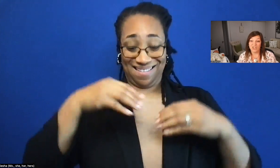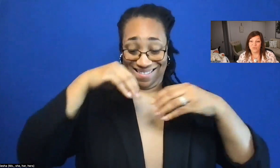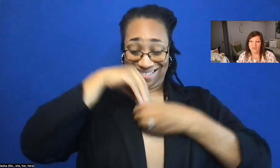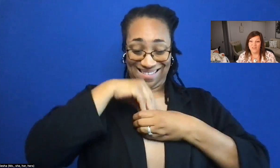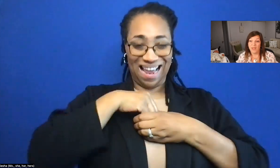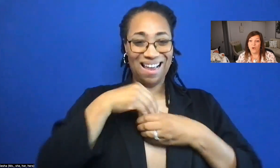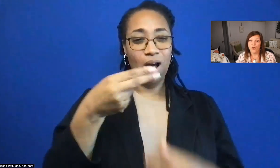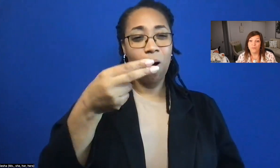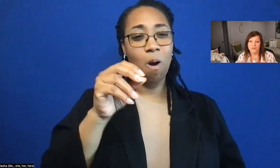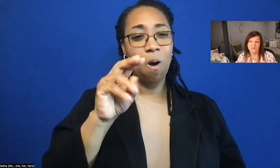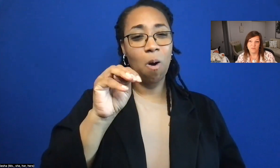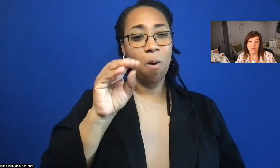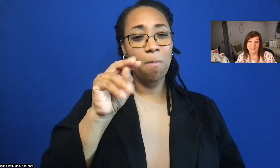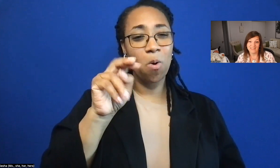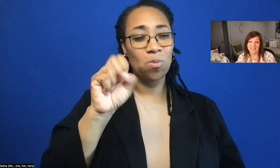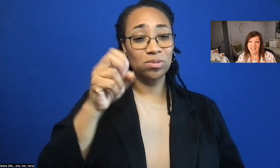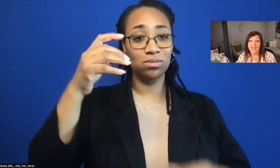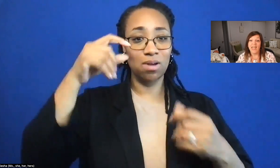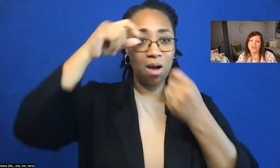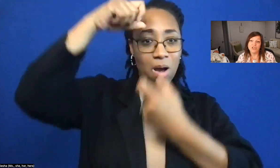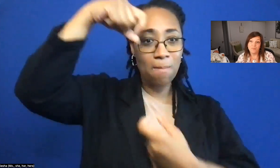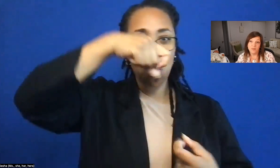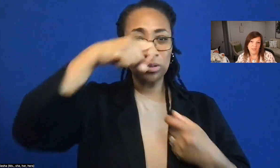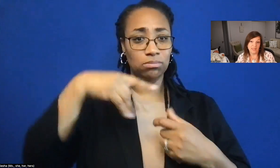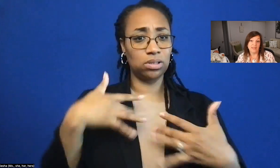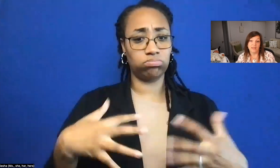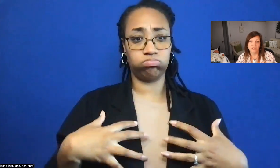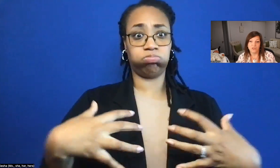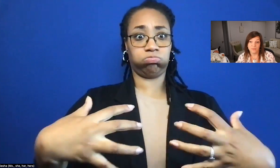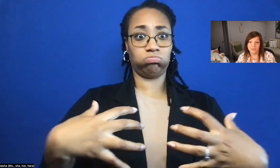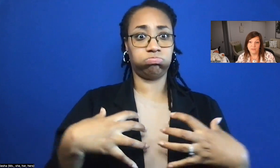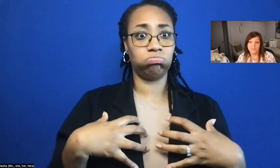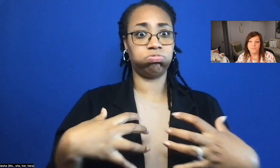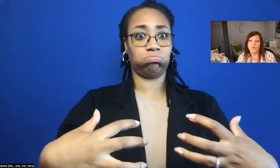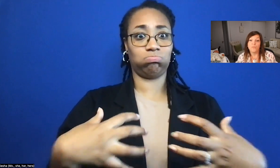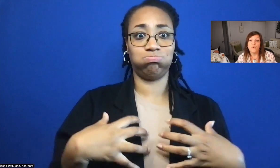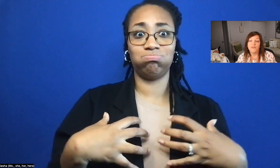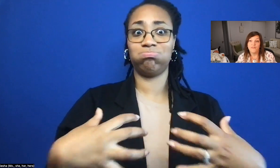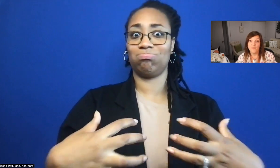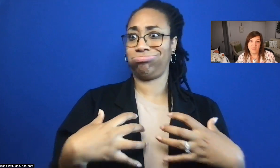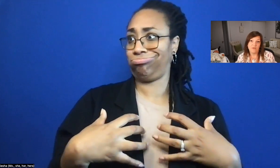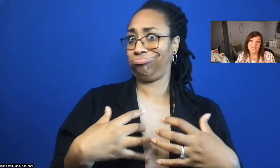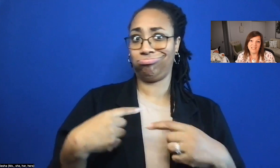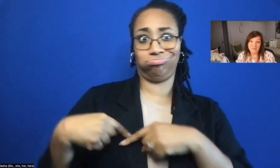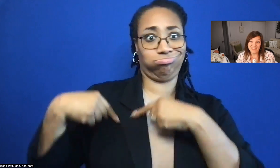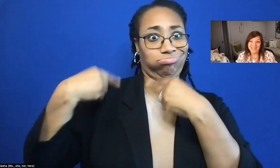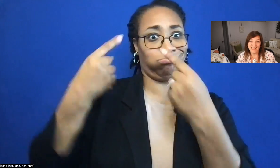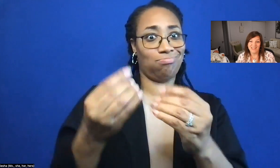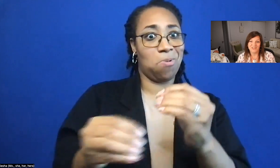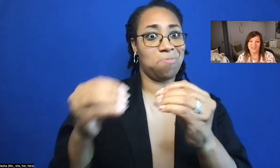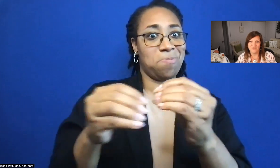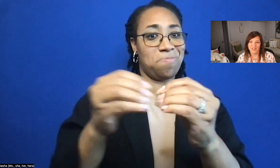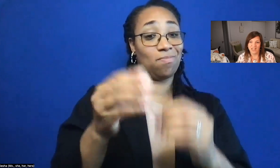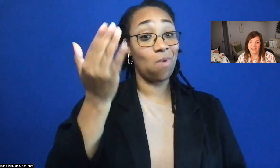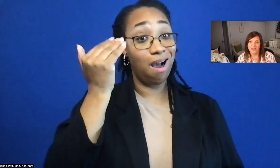being driven by hormones from pregnancy and should be making extra milk, or more than the baby would typically take